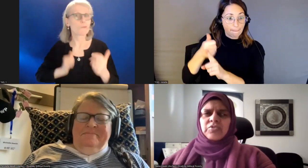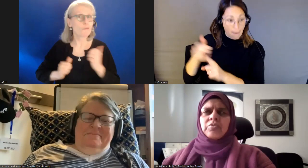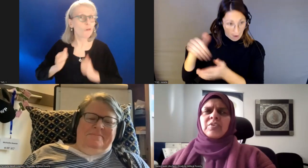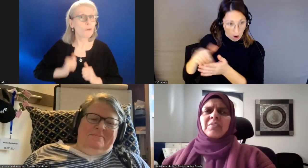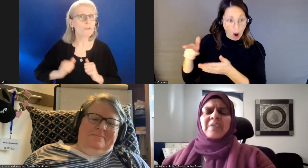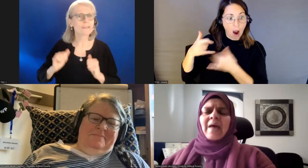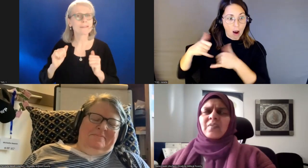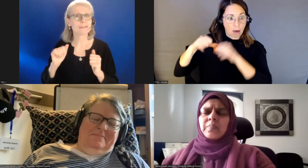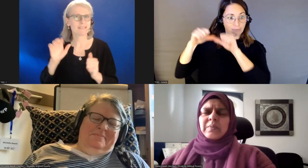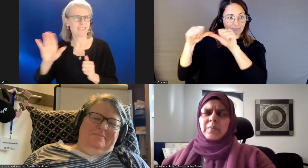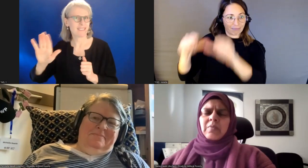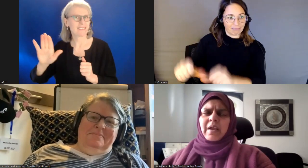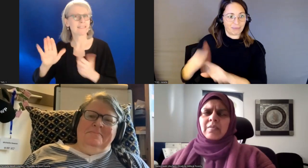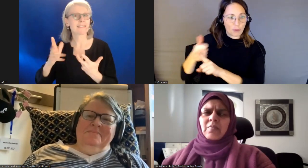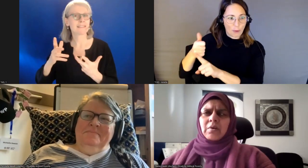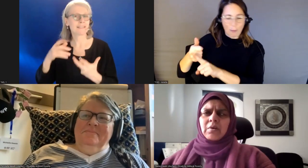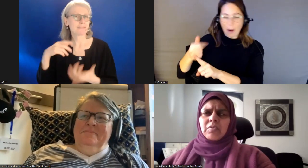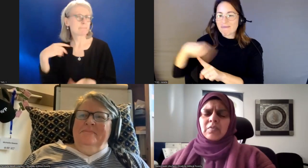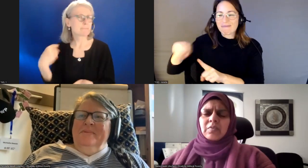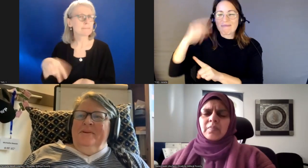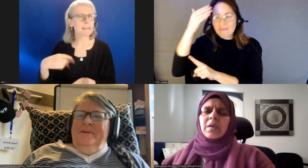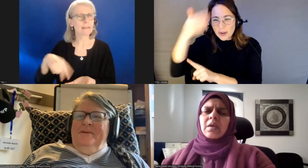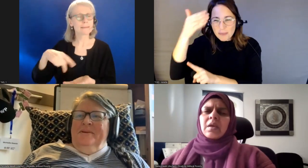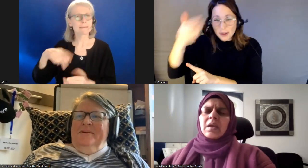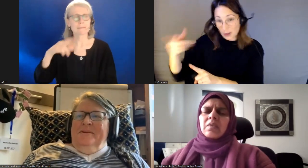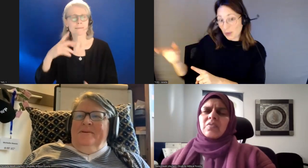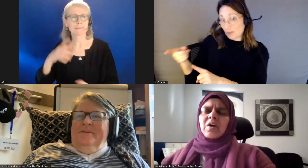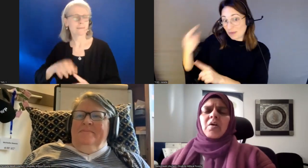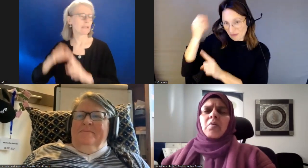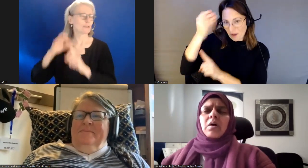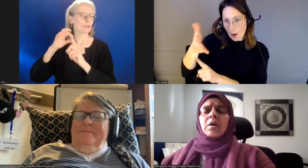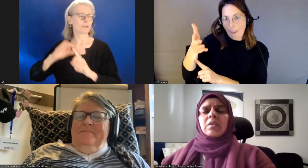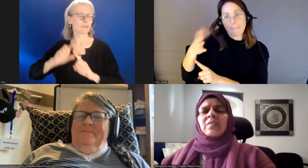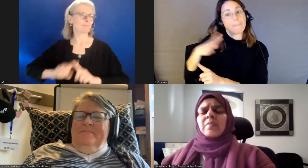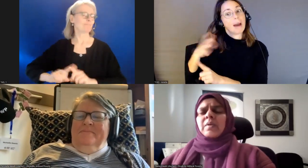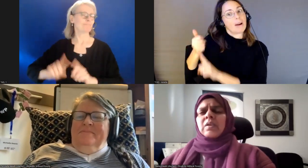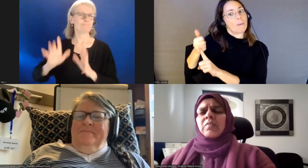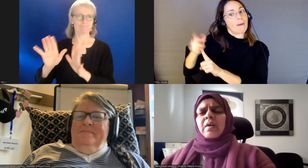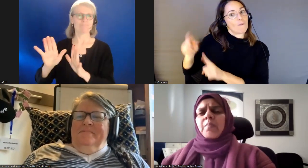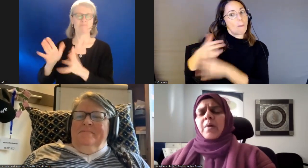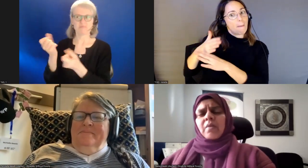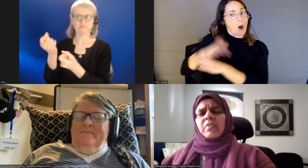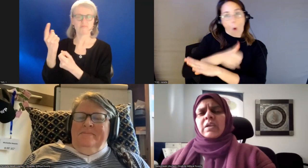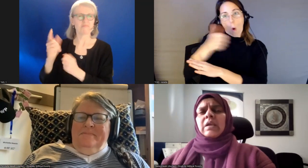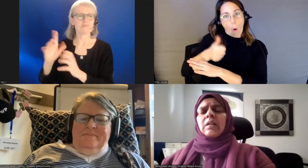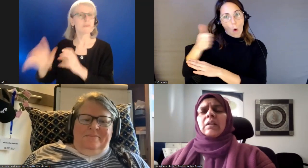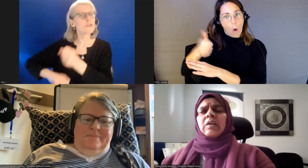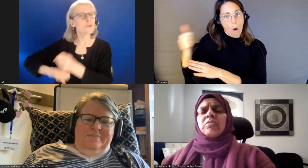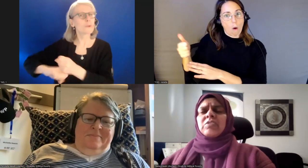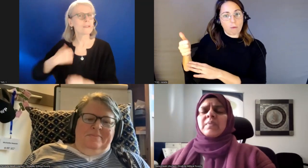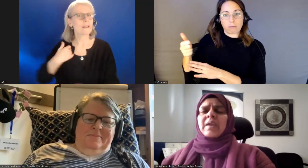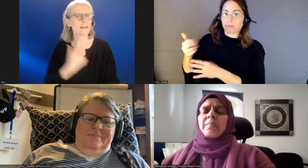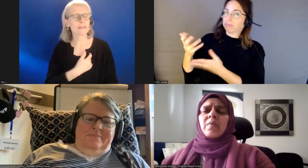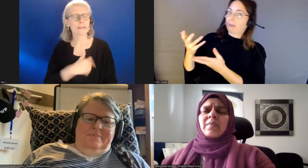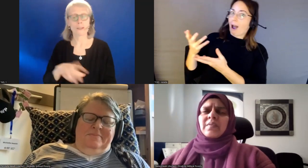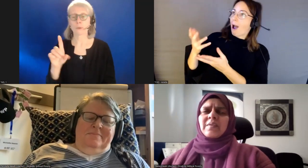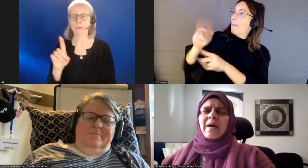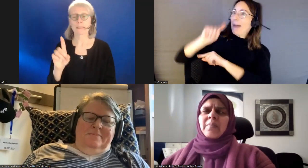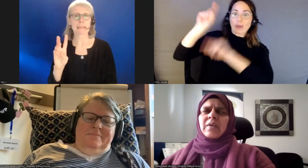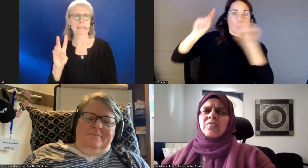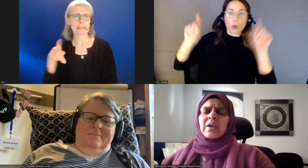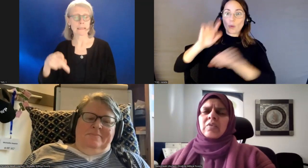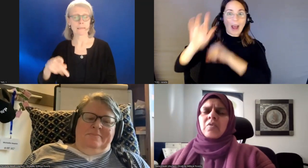to do to dazzle people around the world. So Disability Without Poverty leadership table